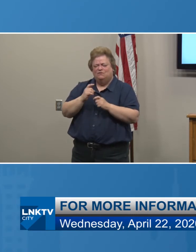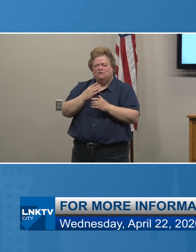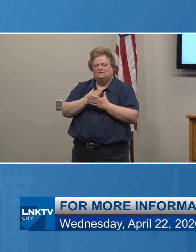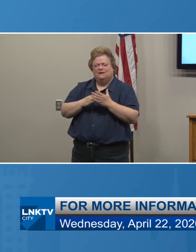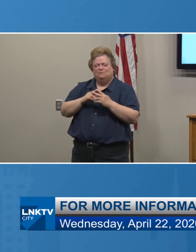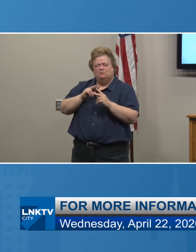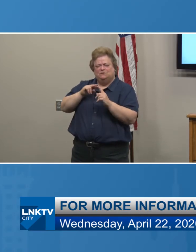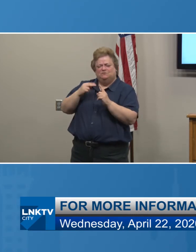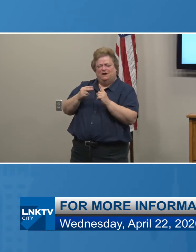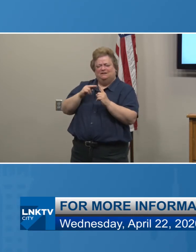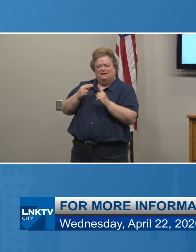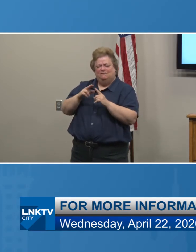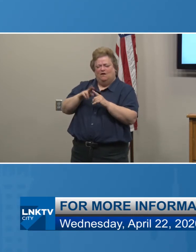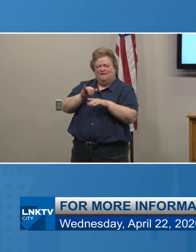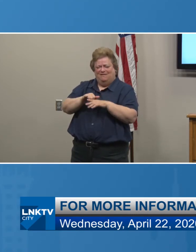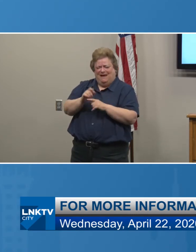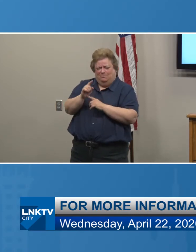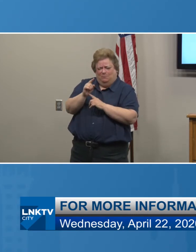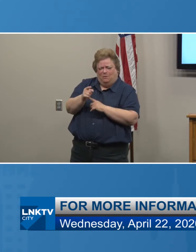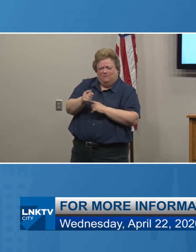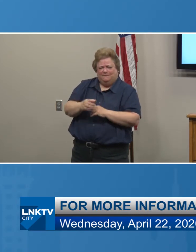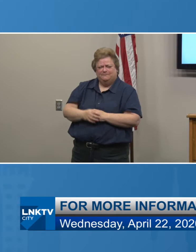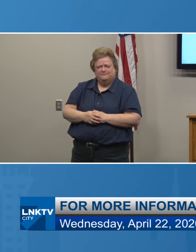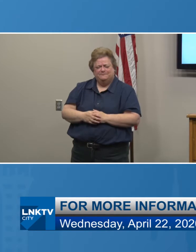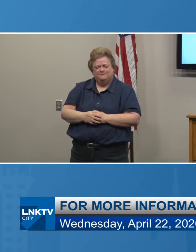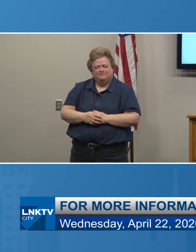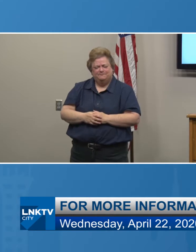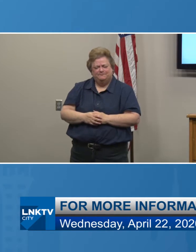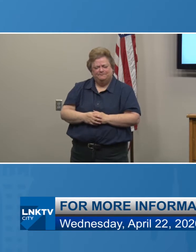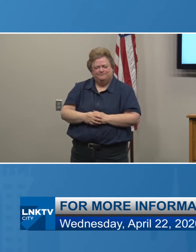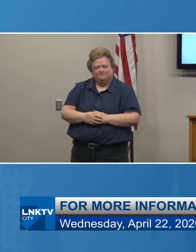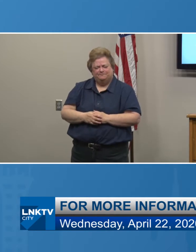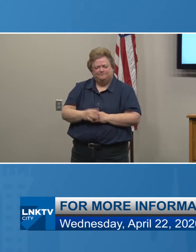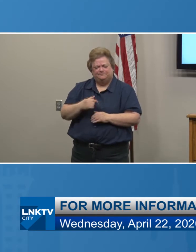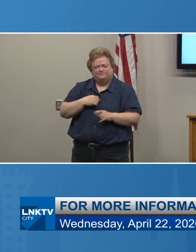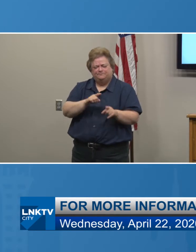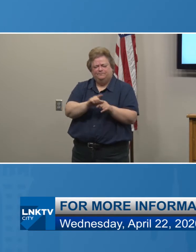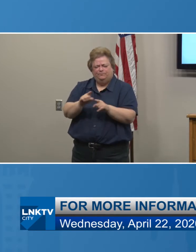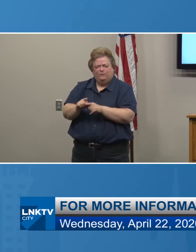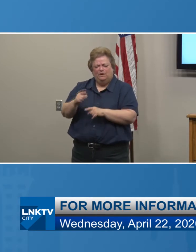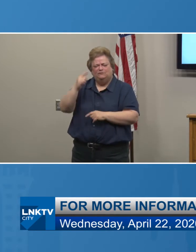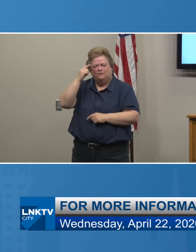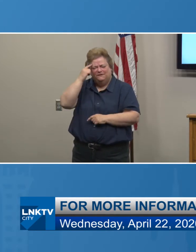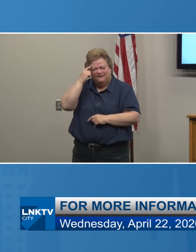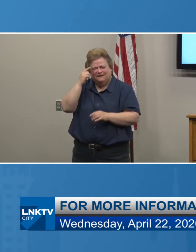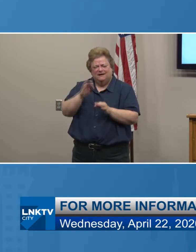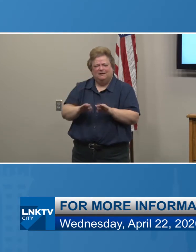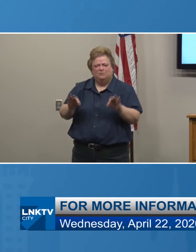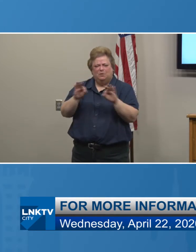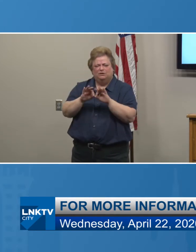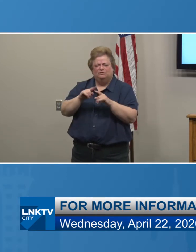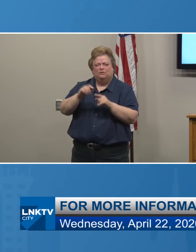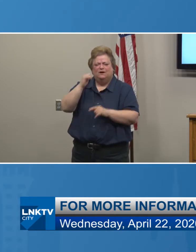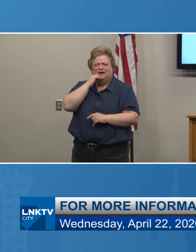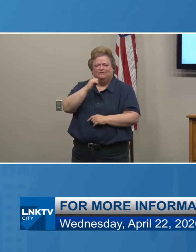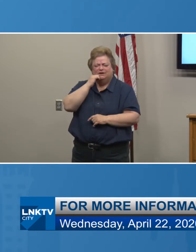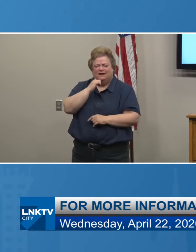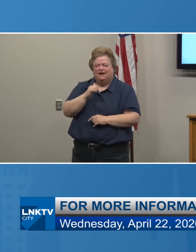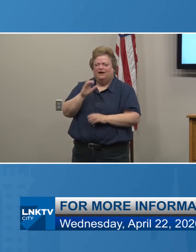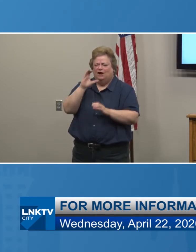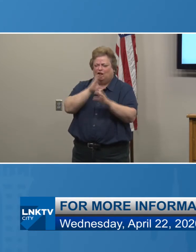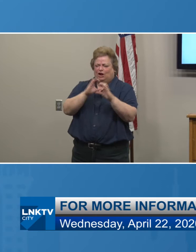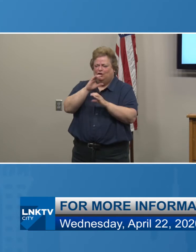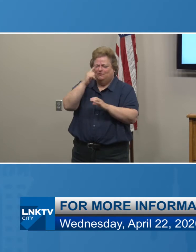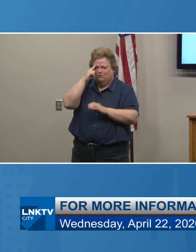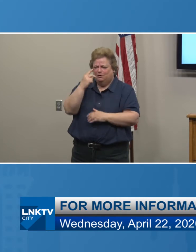the moment. I also think it's important to every day look for 3 things